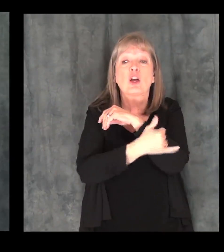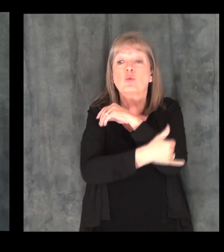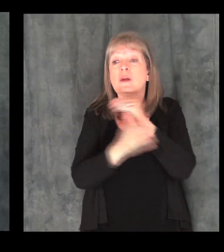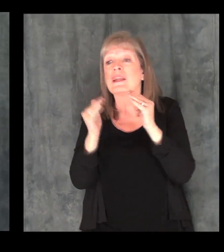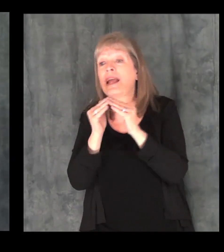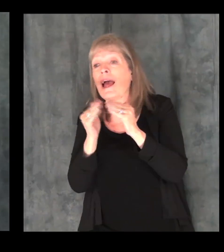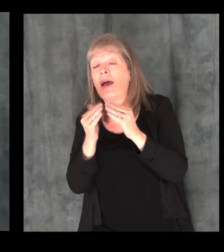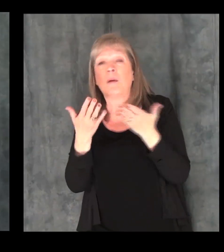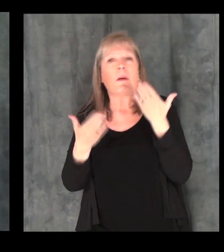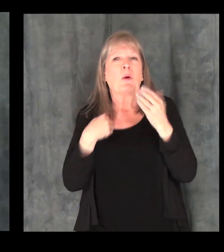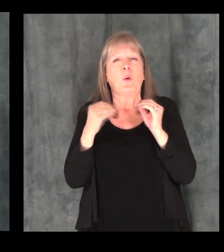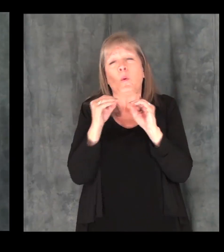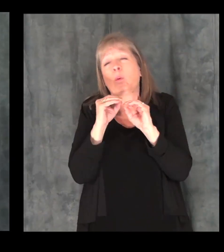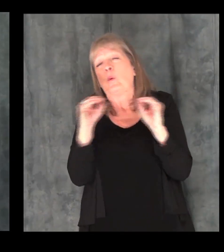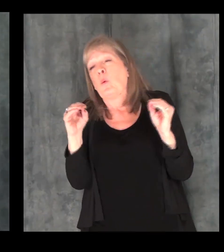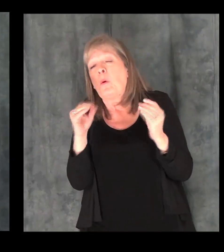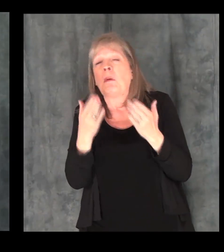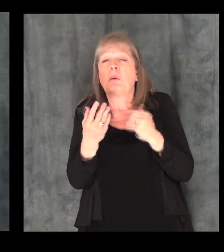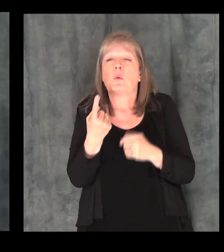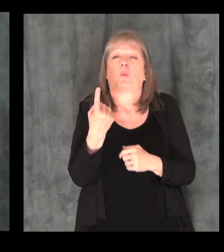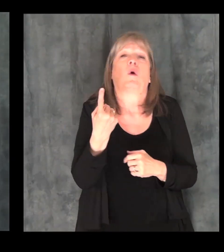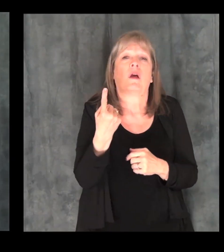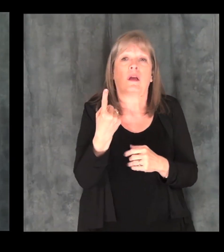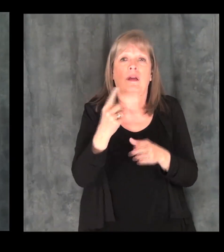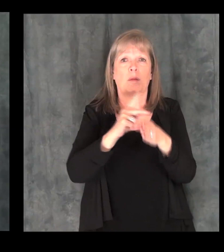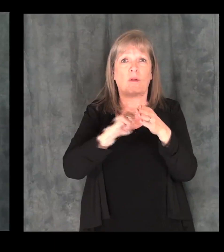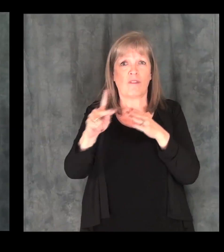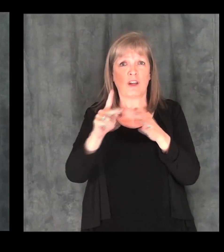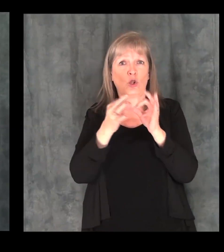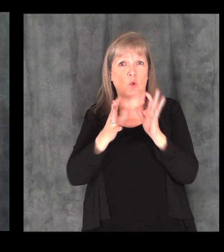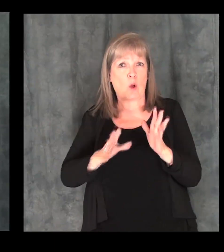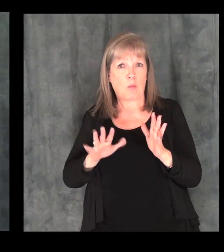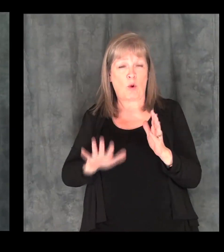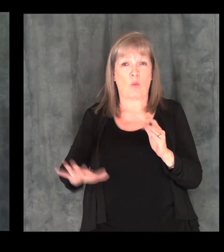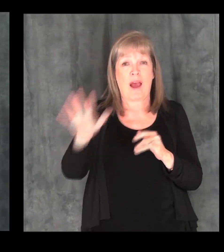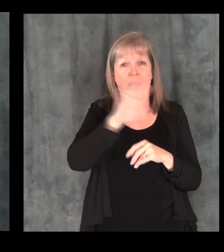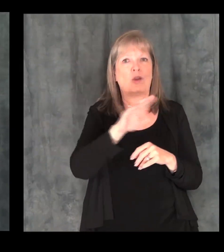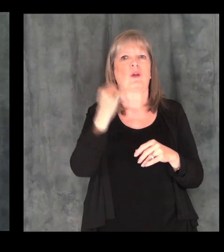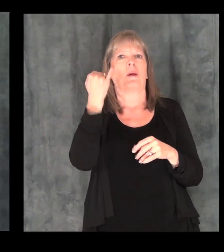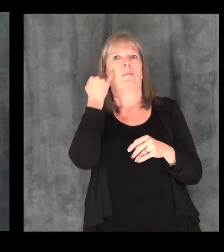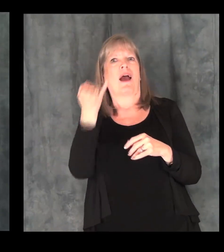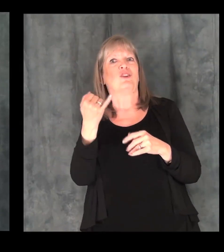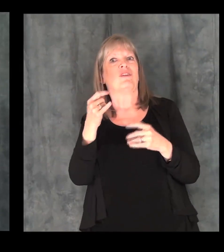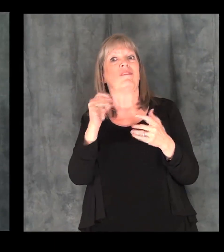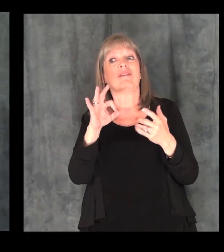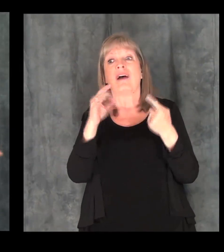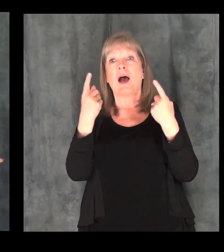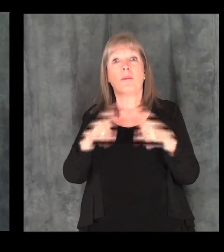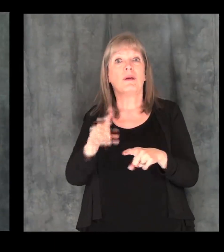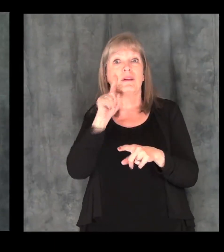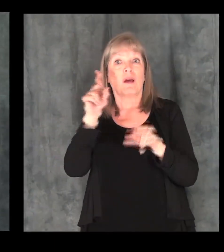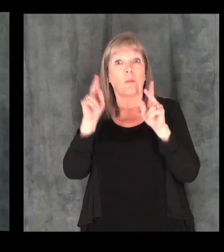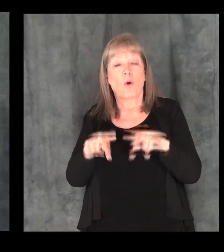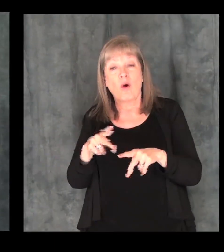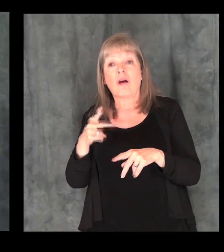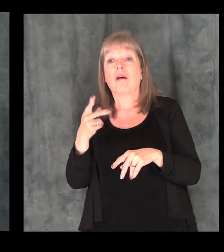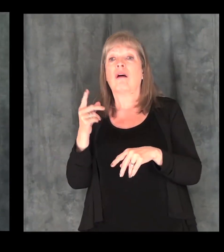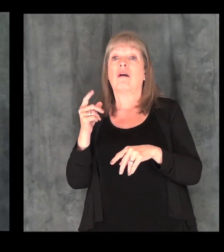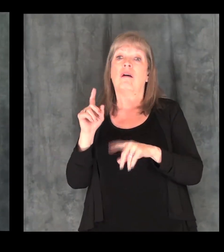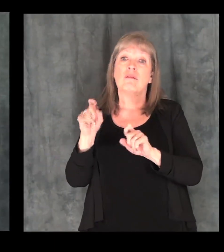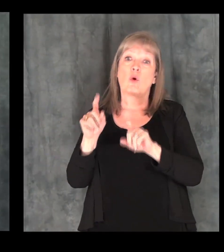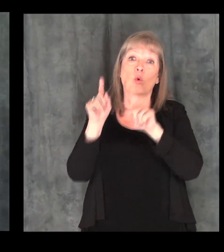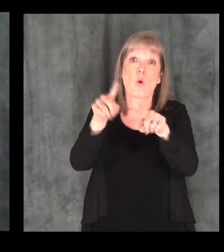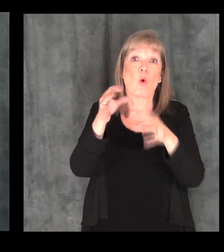maybe only one, professional interpreter around. And if you imagine a deaf person needing to go to court, they might need a 1 or 2 week